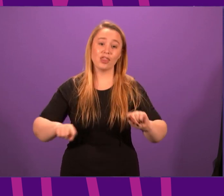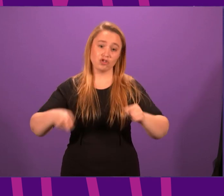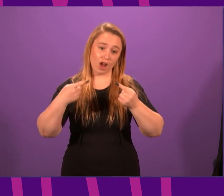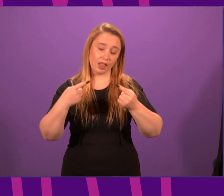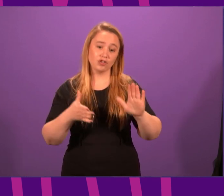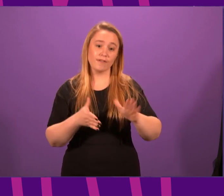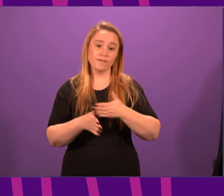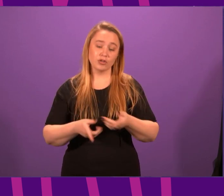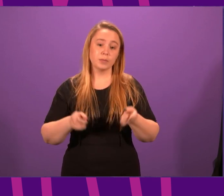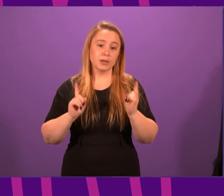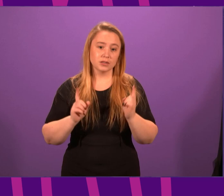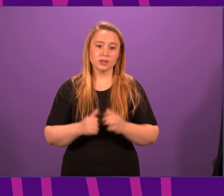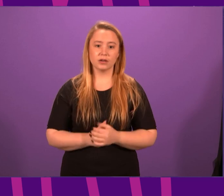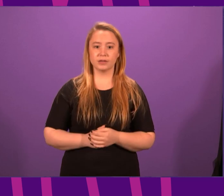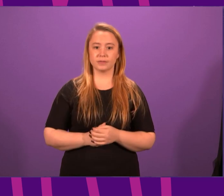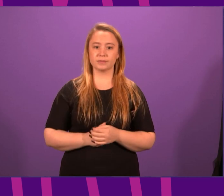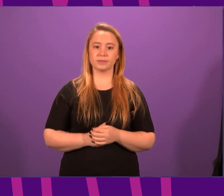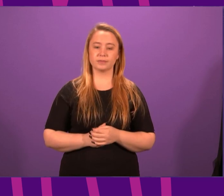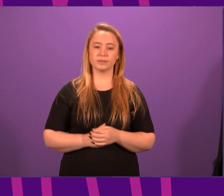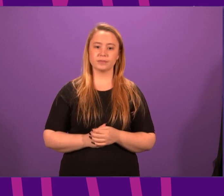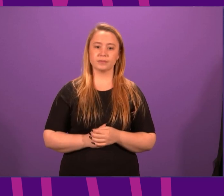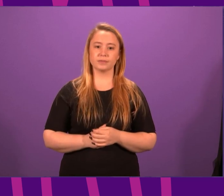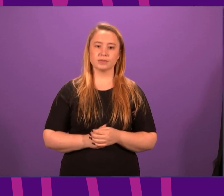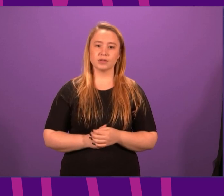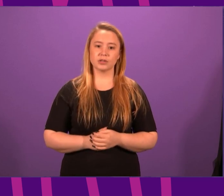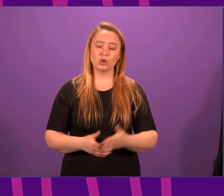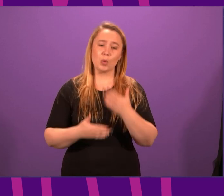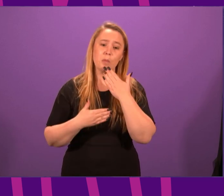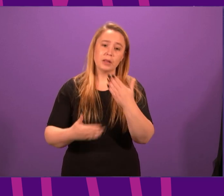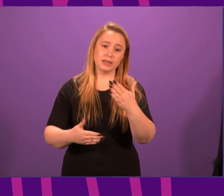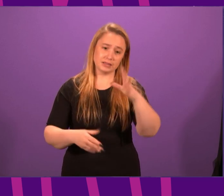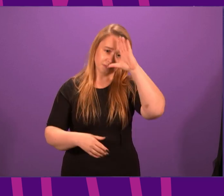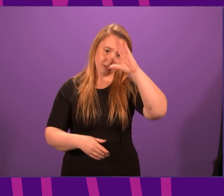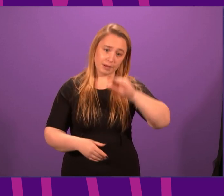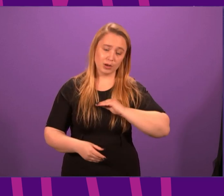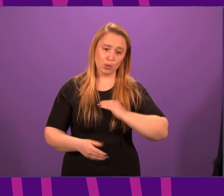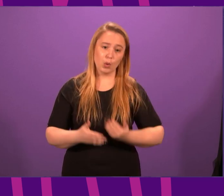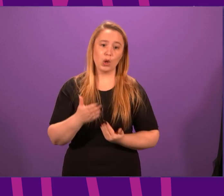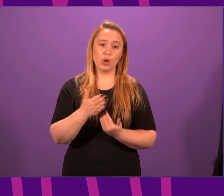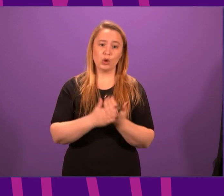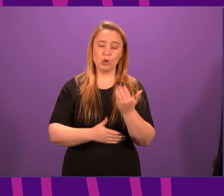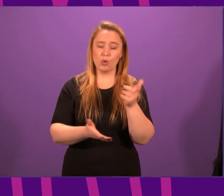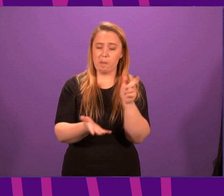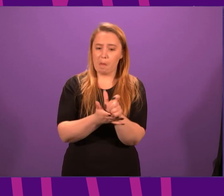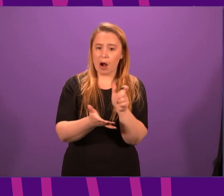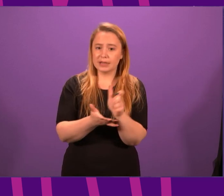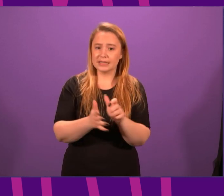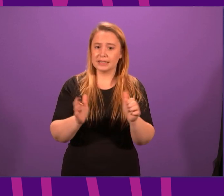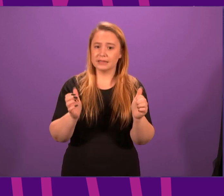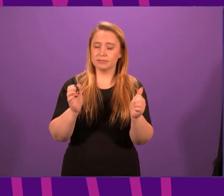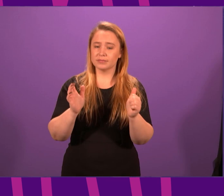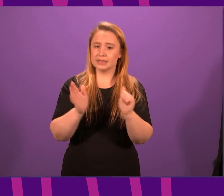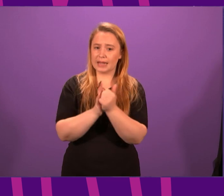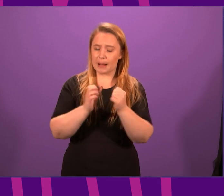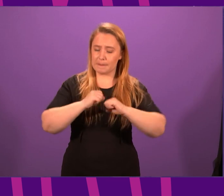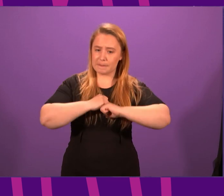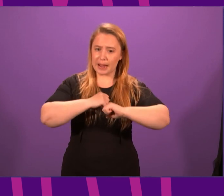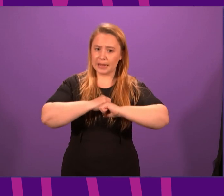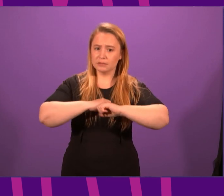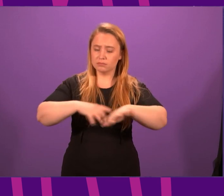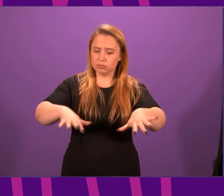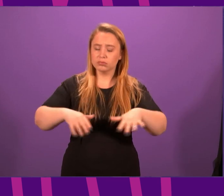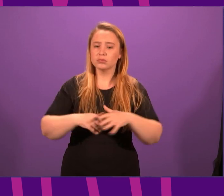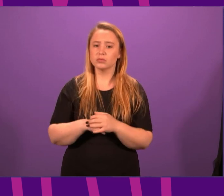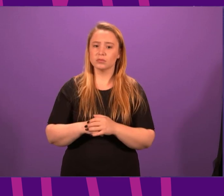when closing, if the First Minister or Cabinet Secretary could outline what form the new marketing campaigns mentioned